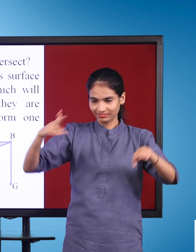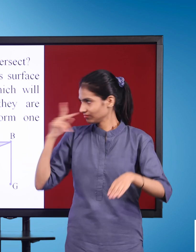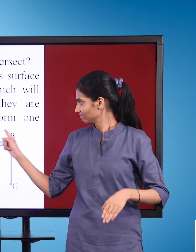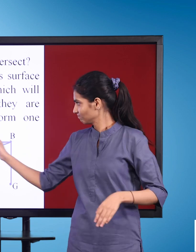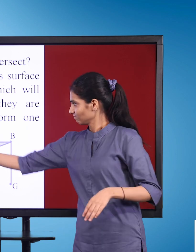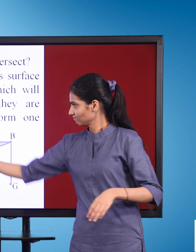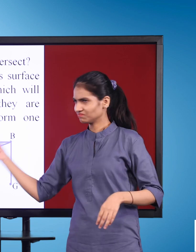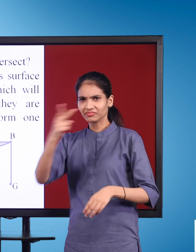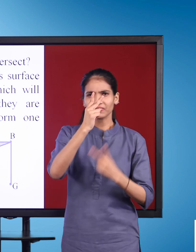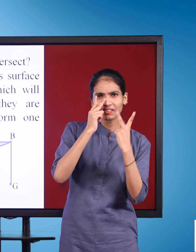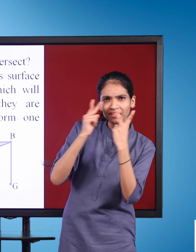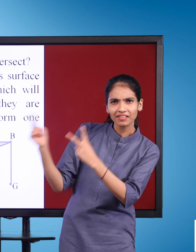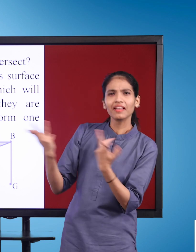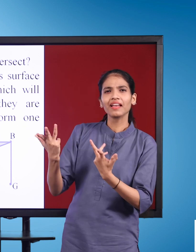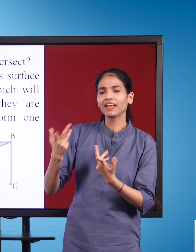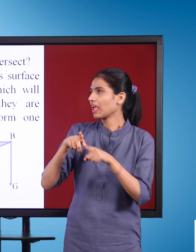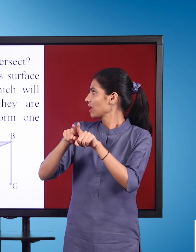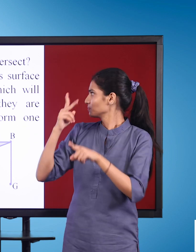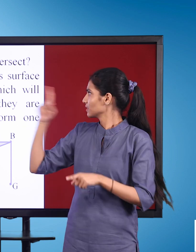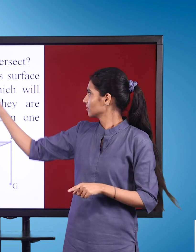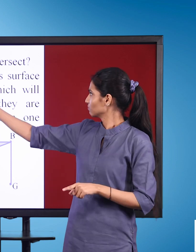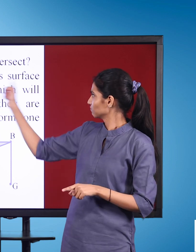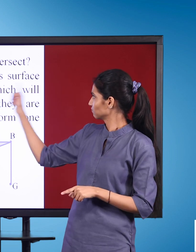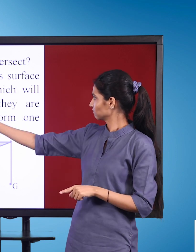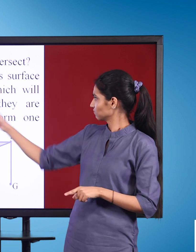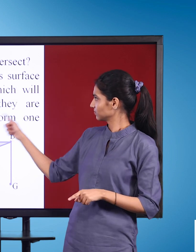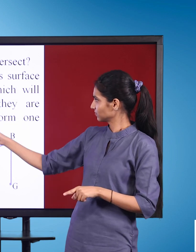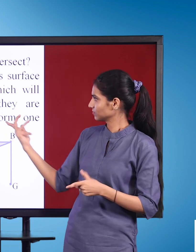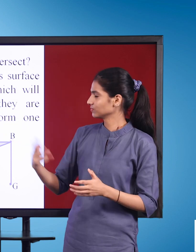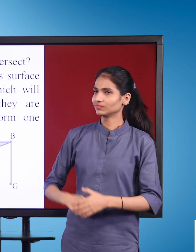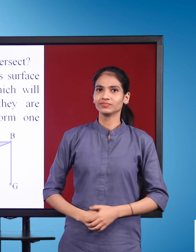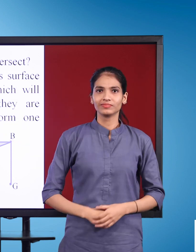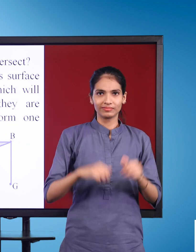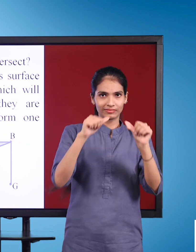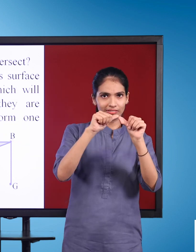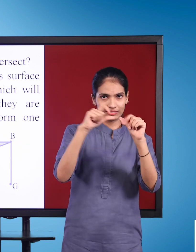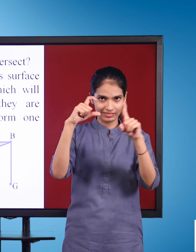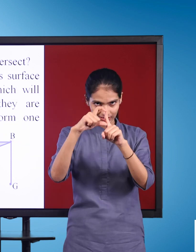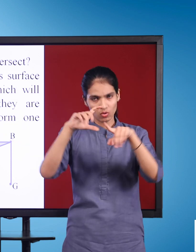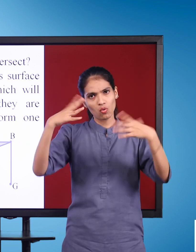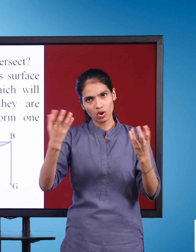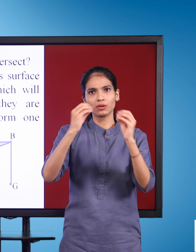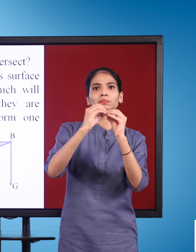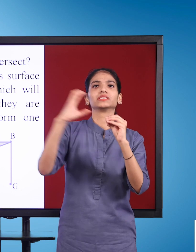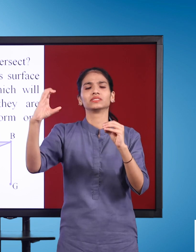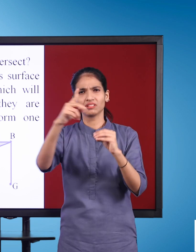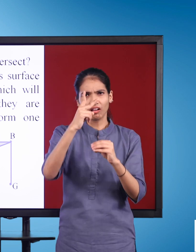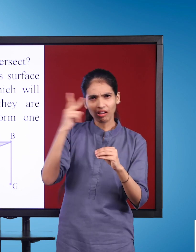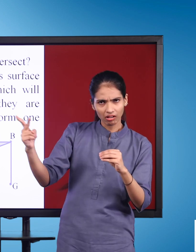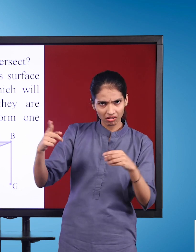line segments which will not meet, however far they are extended. AD and BC form